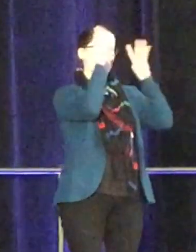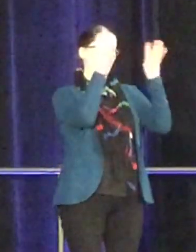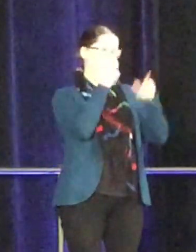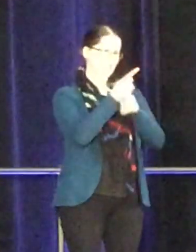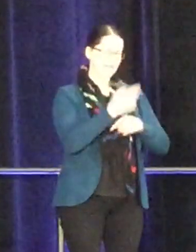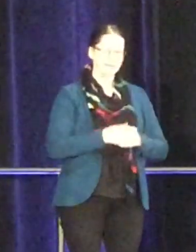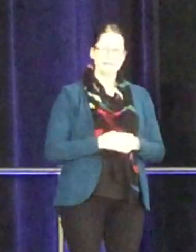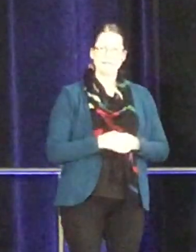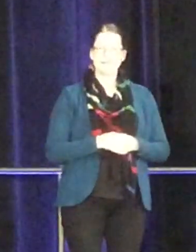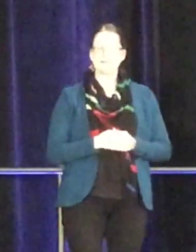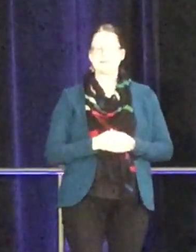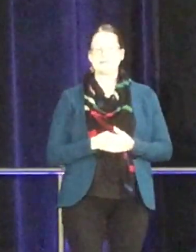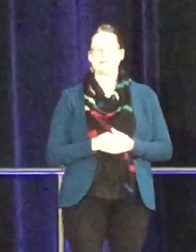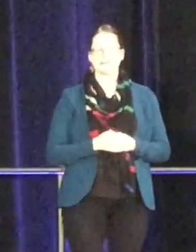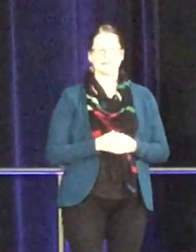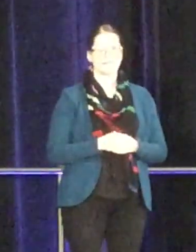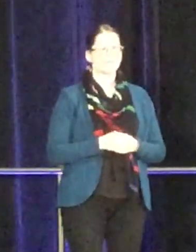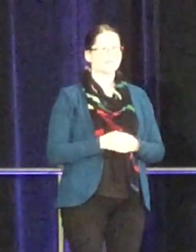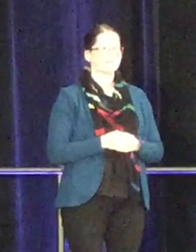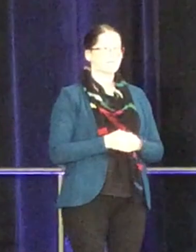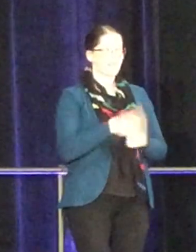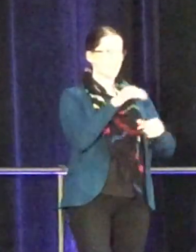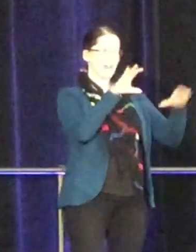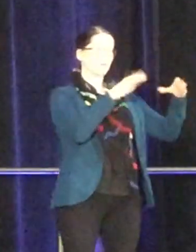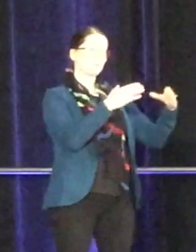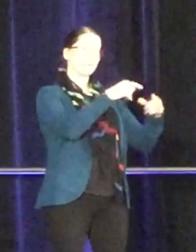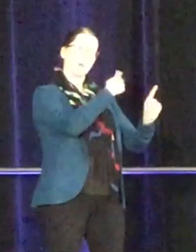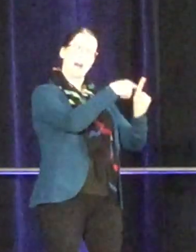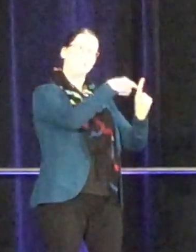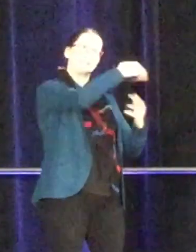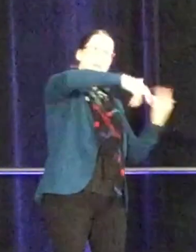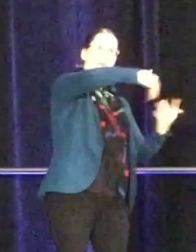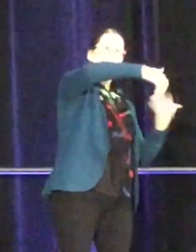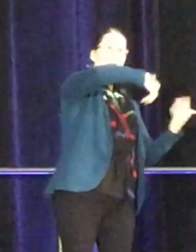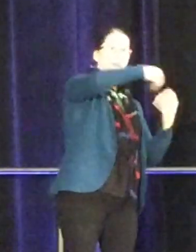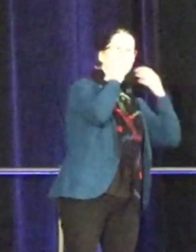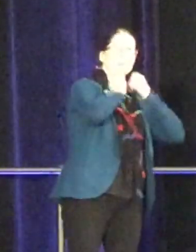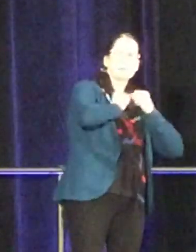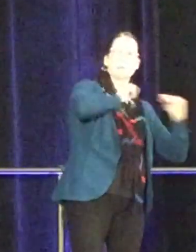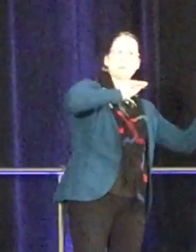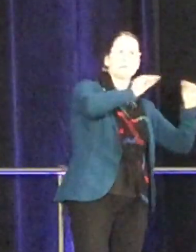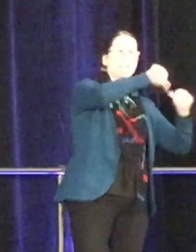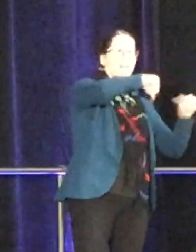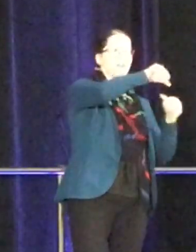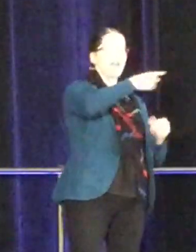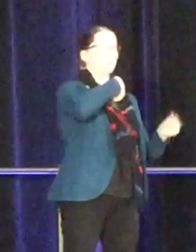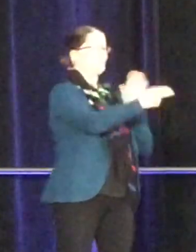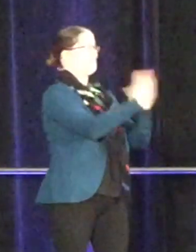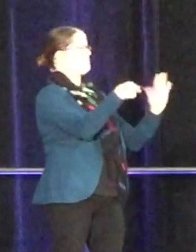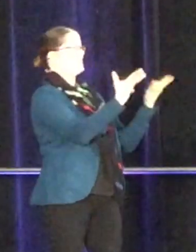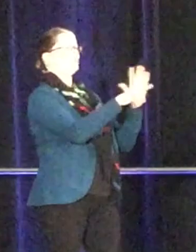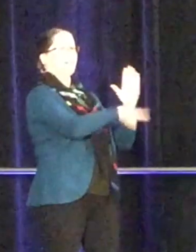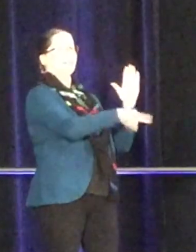Listen, we've taken something that is a positive for these kids and we've turned it into a negative. So you have, how